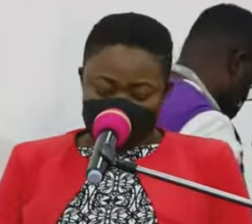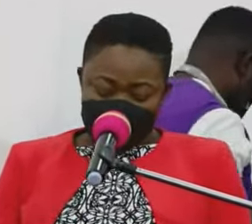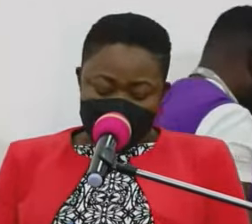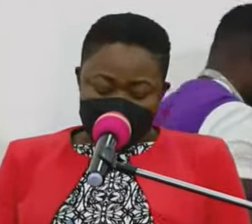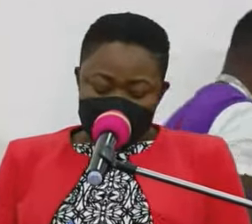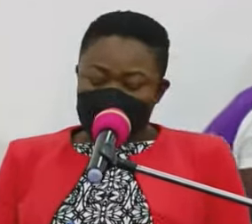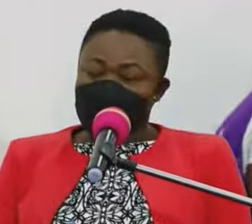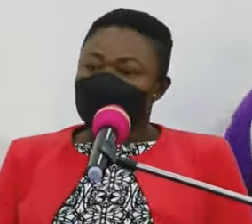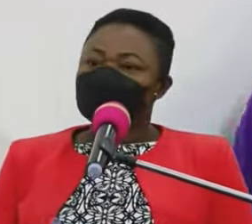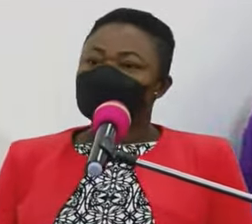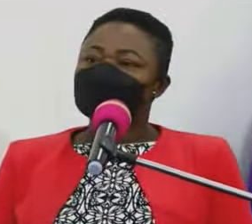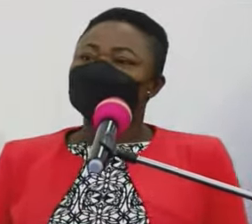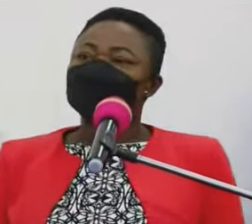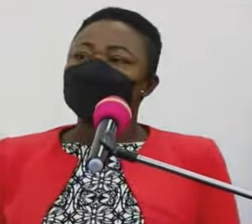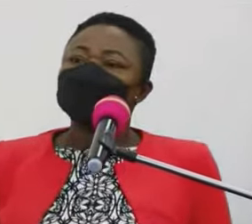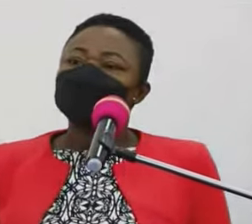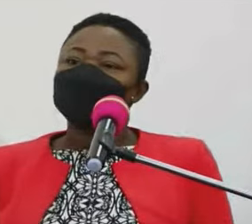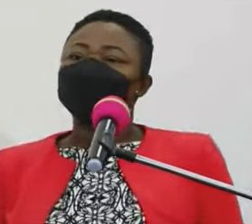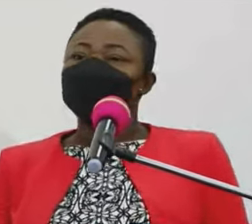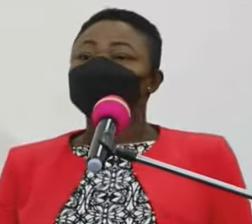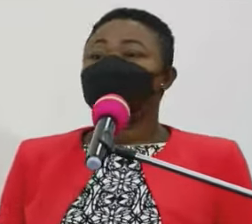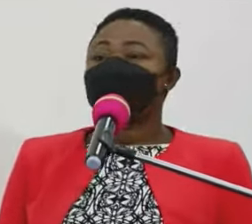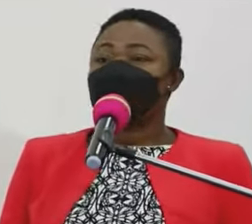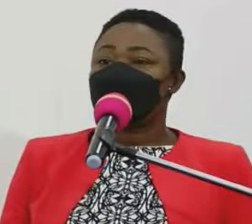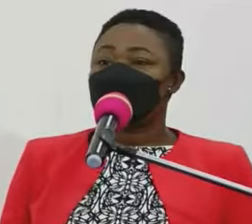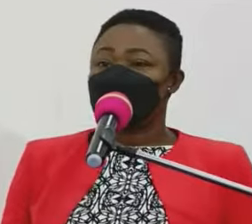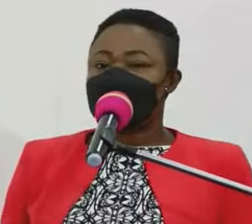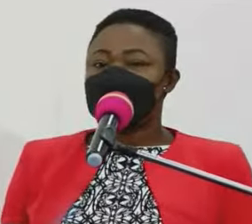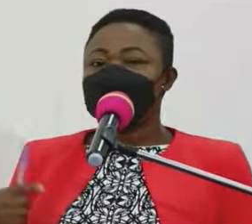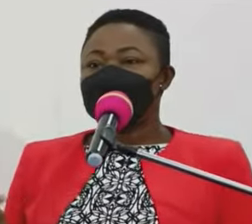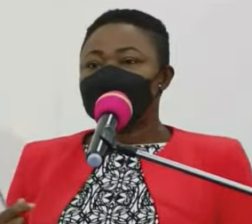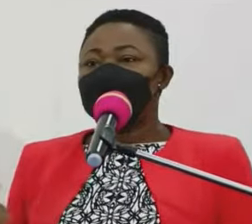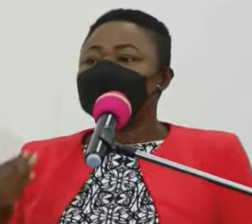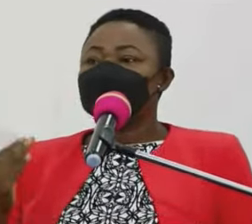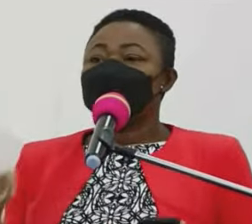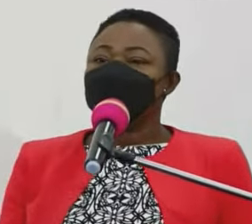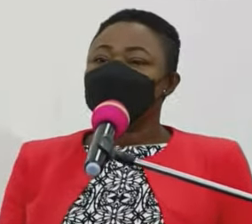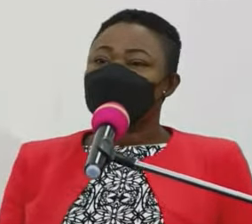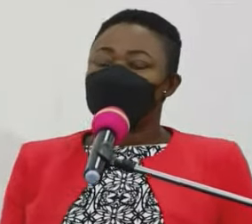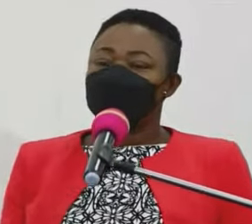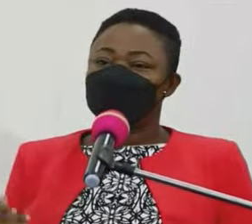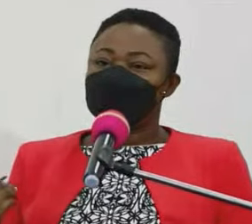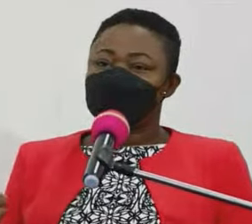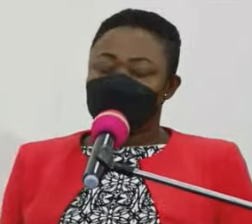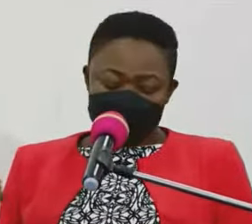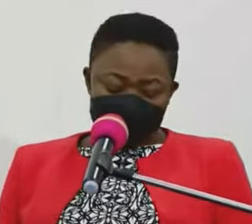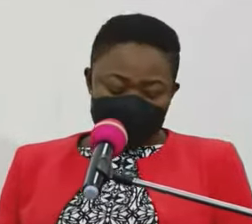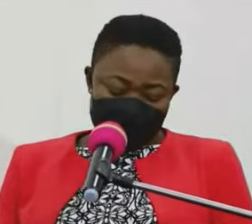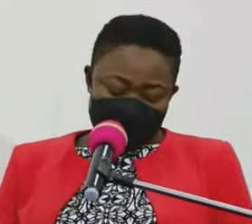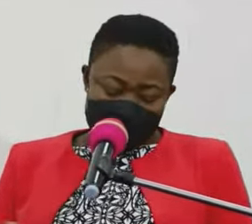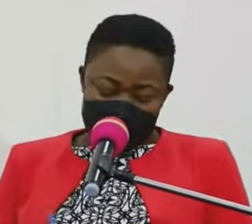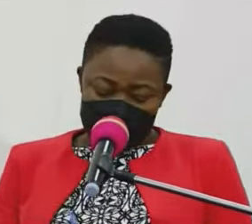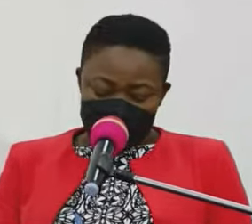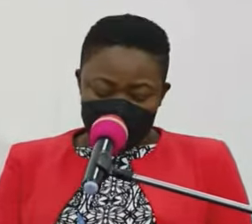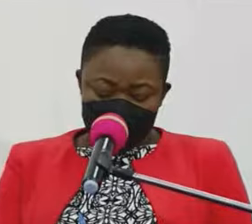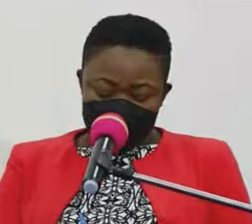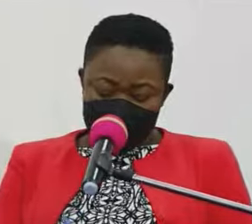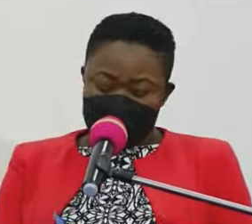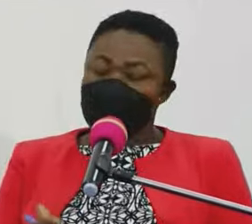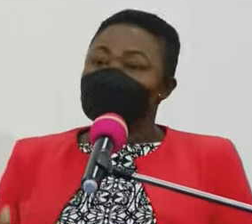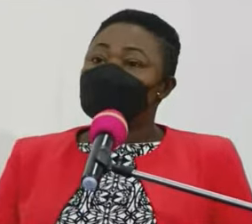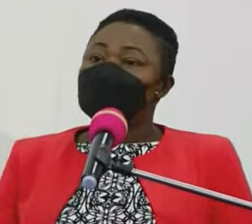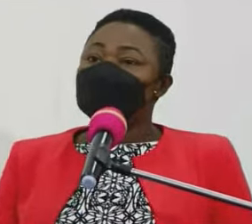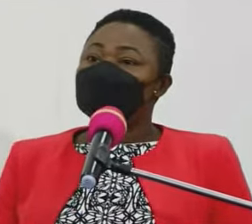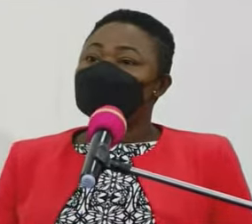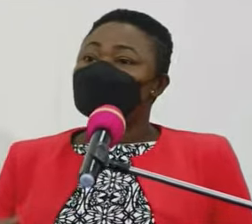amend. And from the draft that I have seen, at least the little I have seen, I noticed that it has no